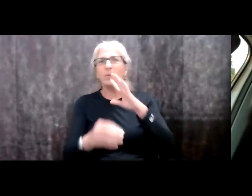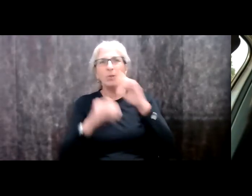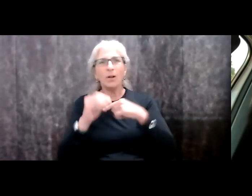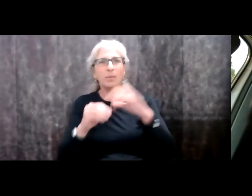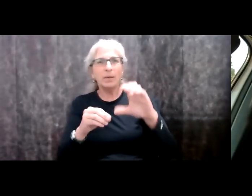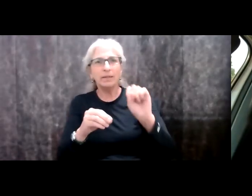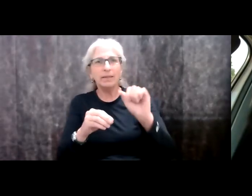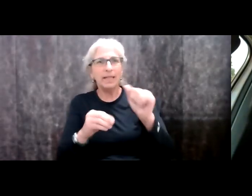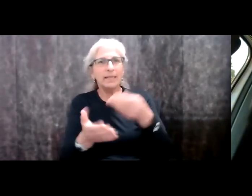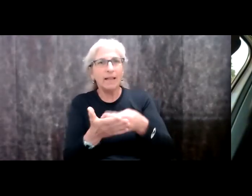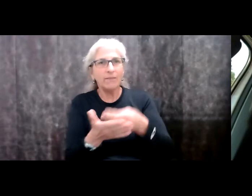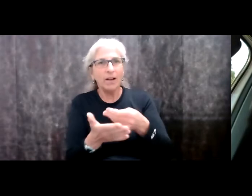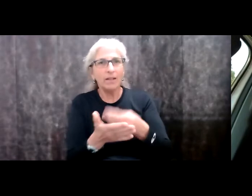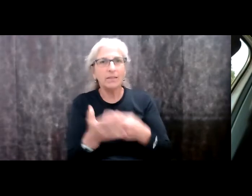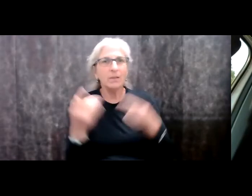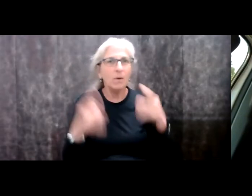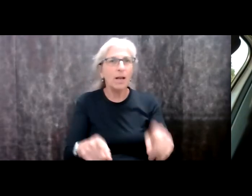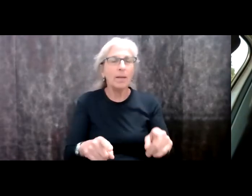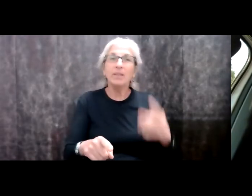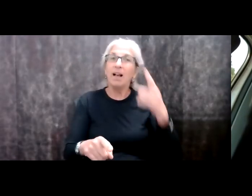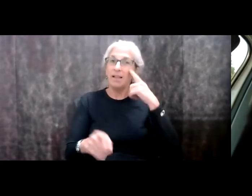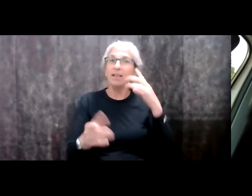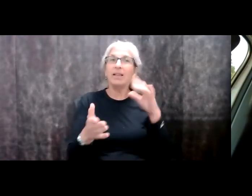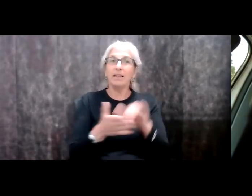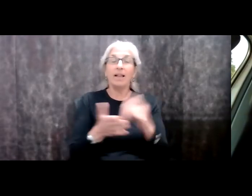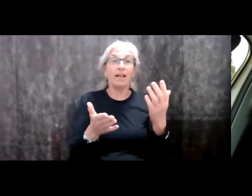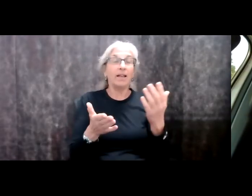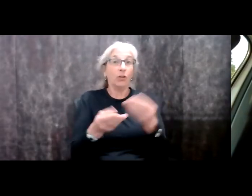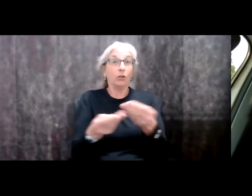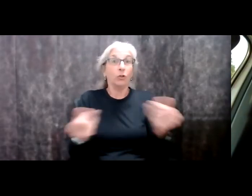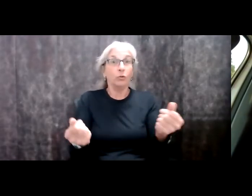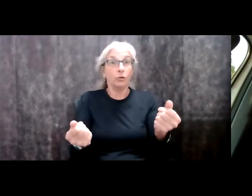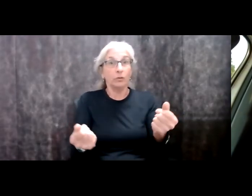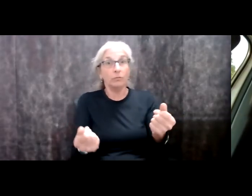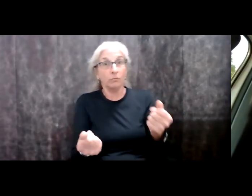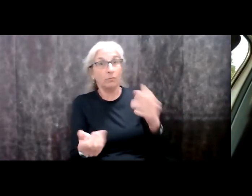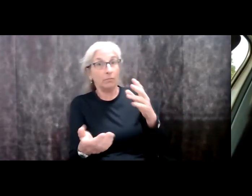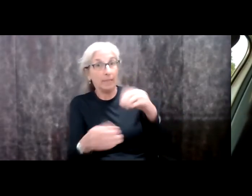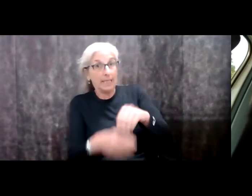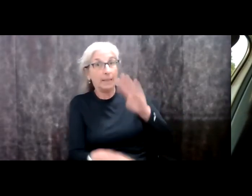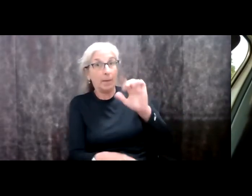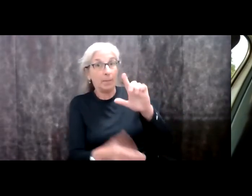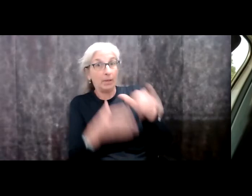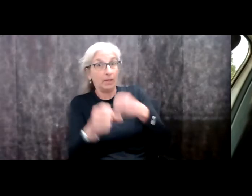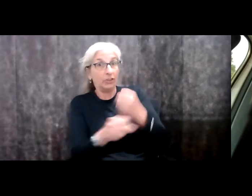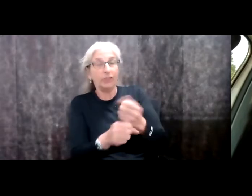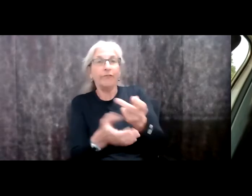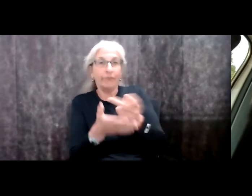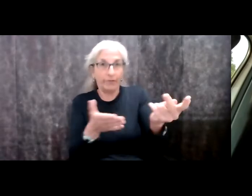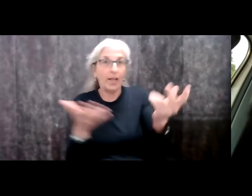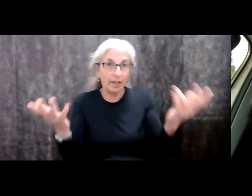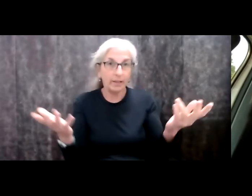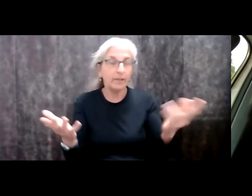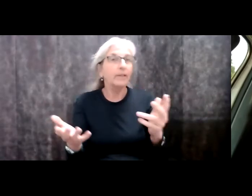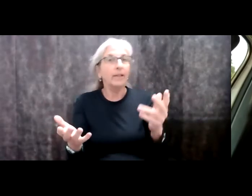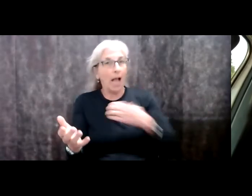kind of what's happened and the solution, honestly, that y'all brought to the table this year that did not go as it should have. And the